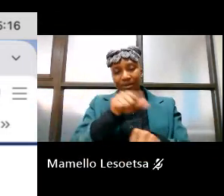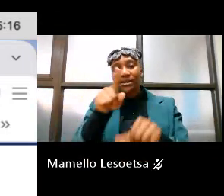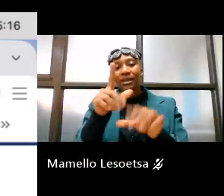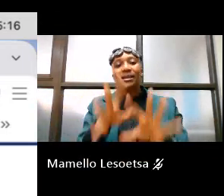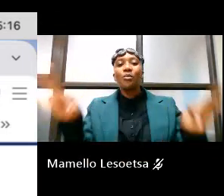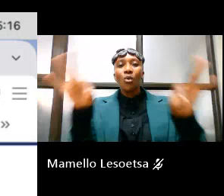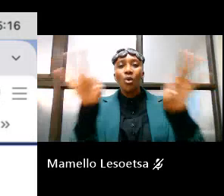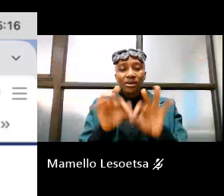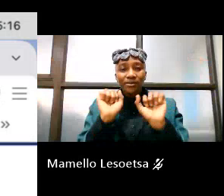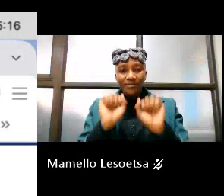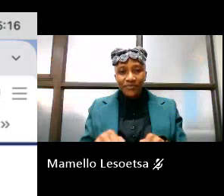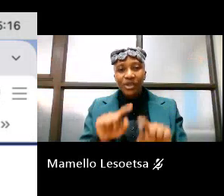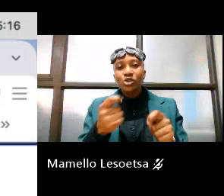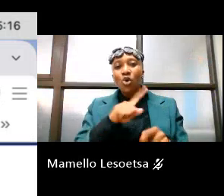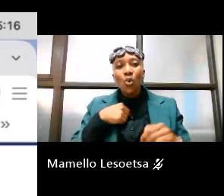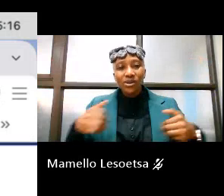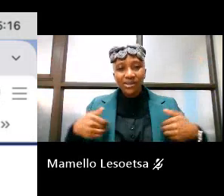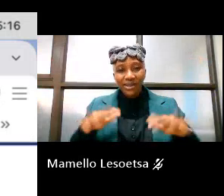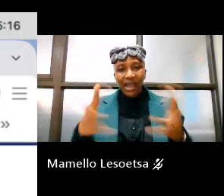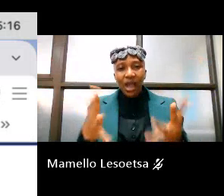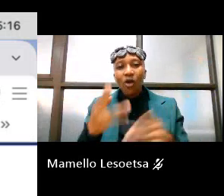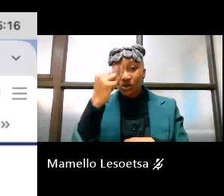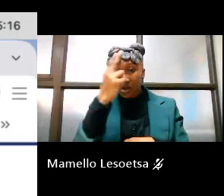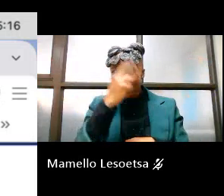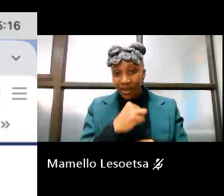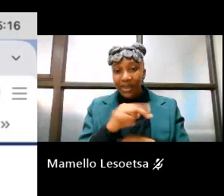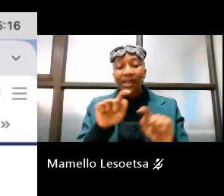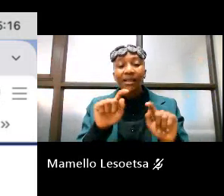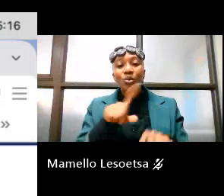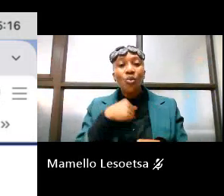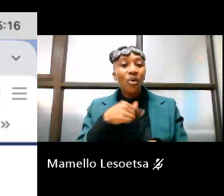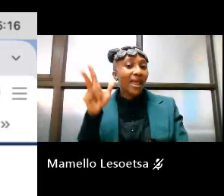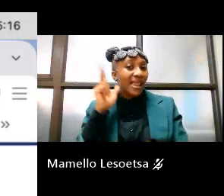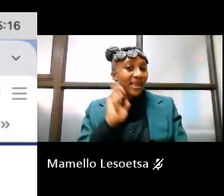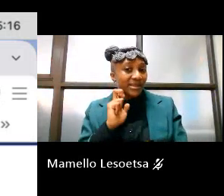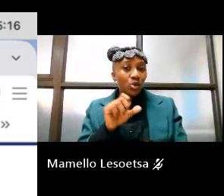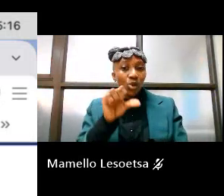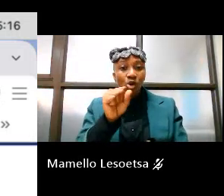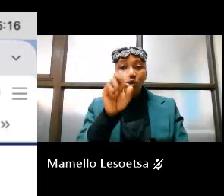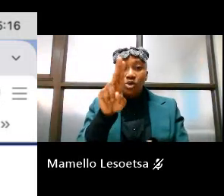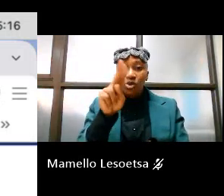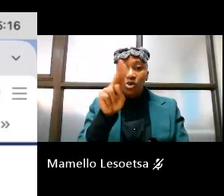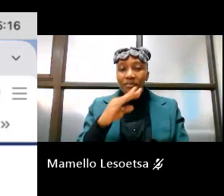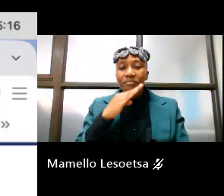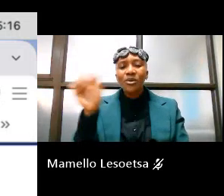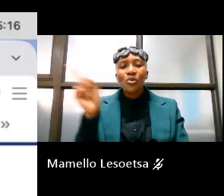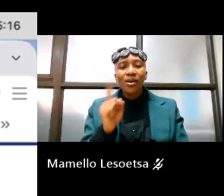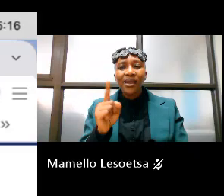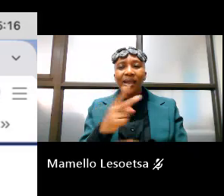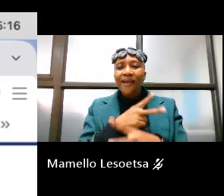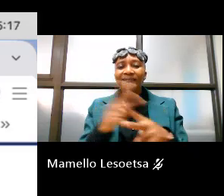Like I said, we're starting with visual impairments. Let's listen to Suna. She gives a very nice